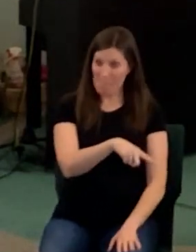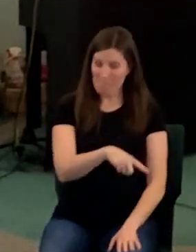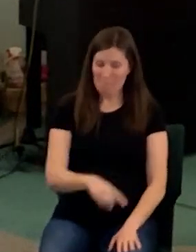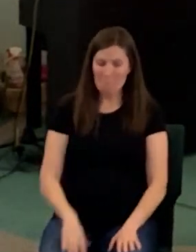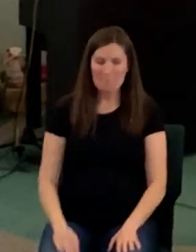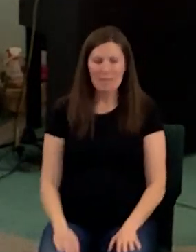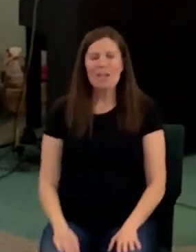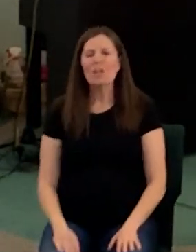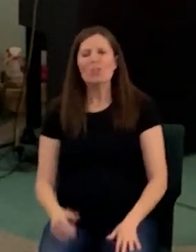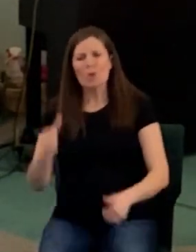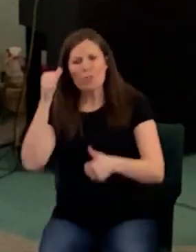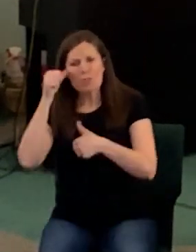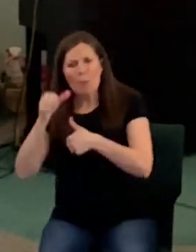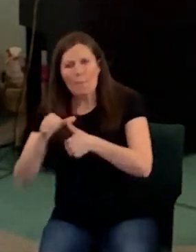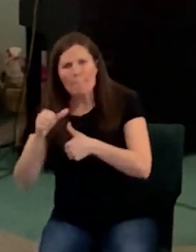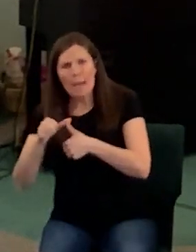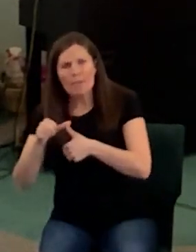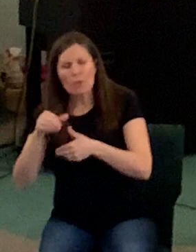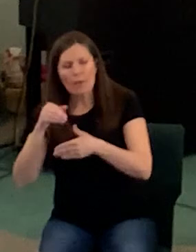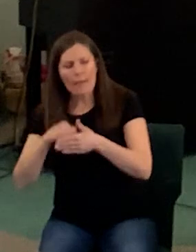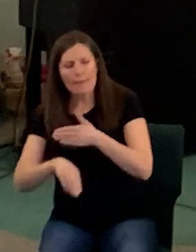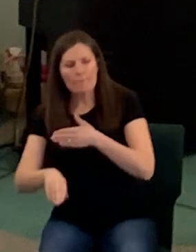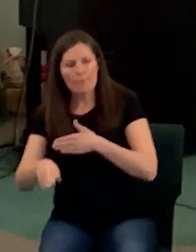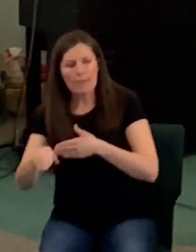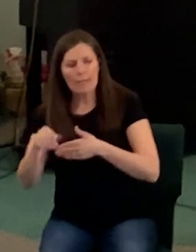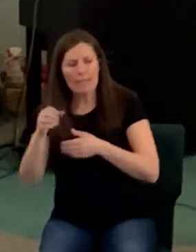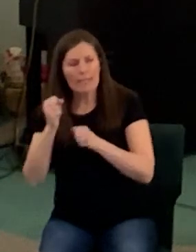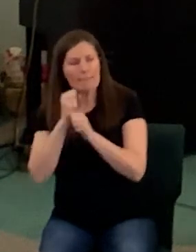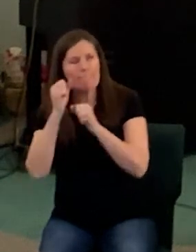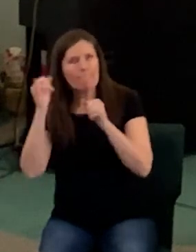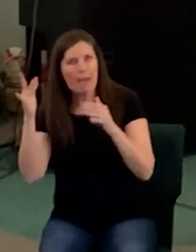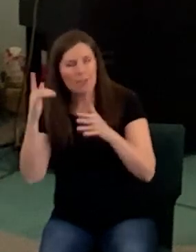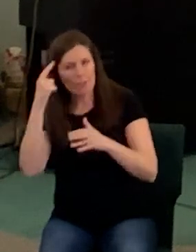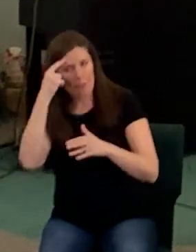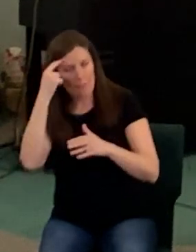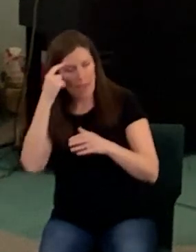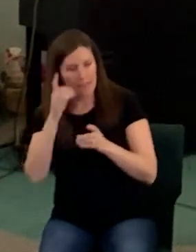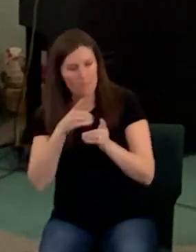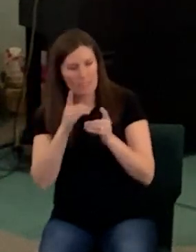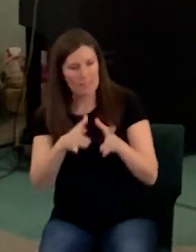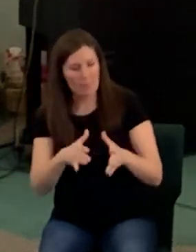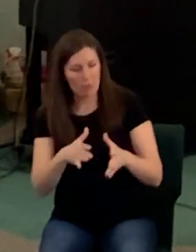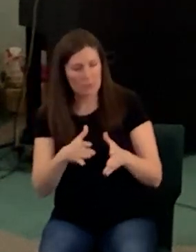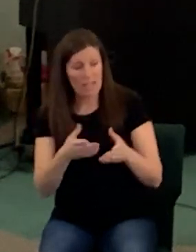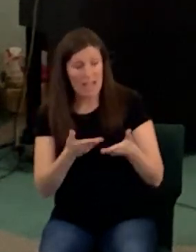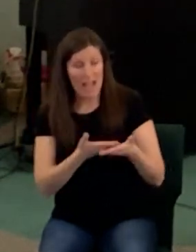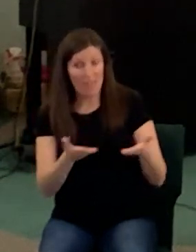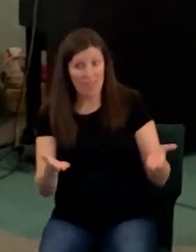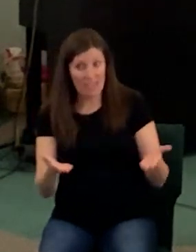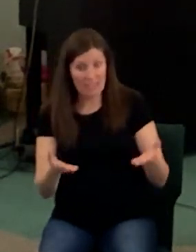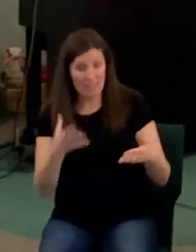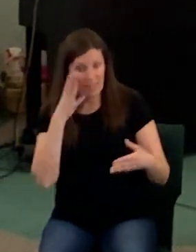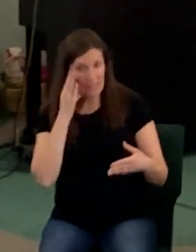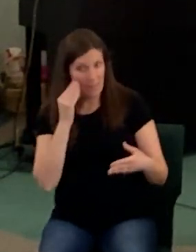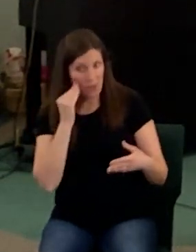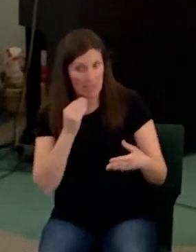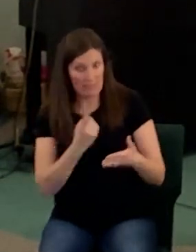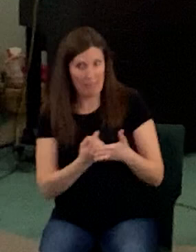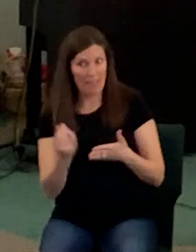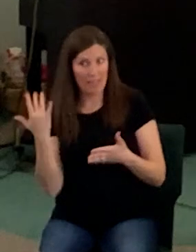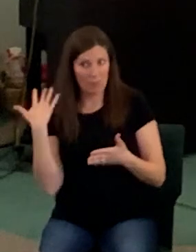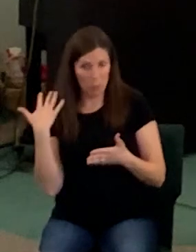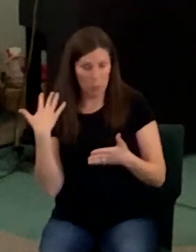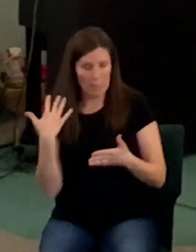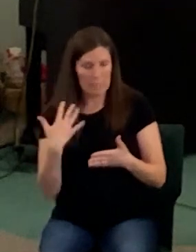a little reminder, if we enter the minds of these disciples and kind of think through some of the things they've been through in the past couple of weeks,